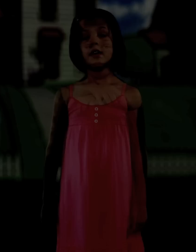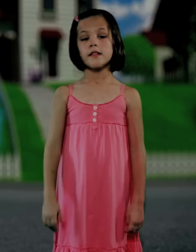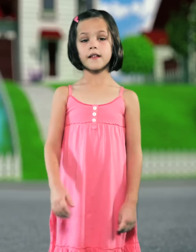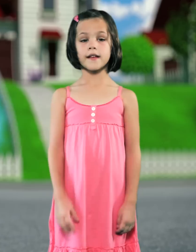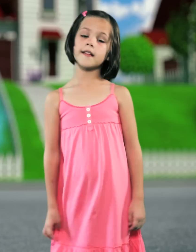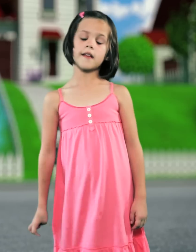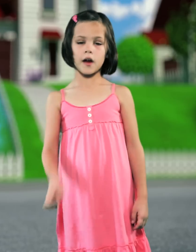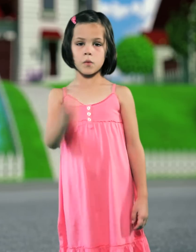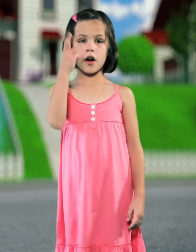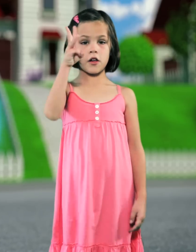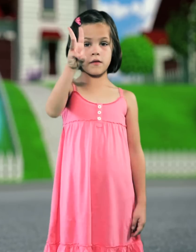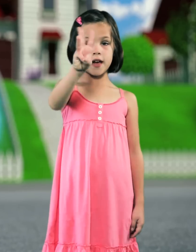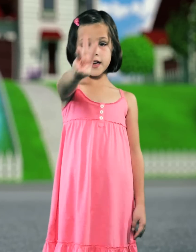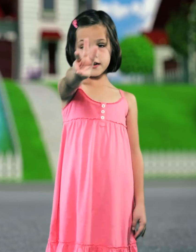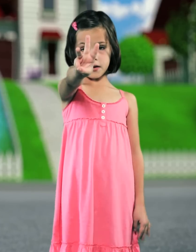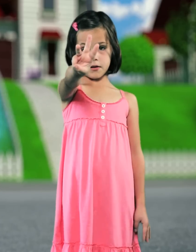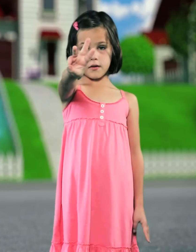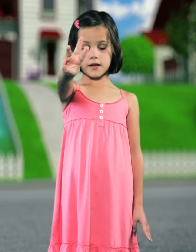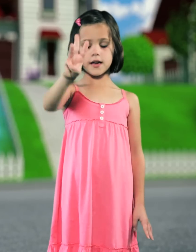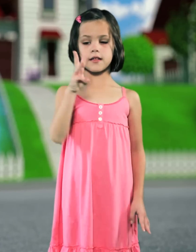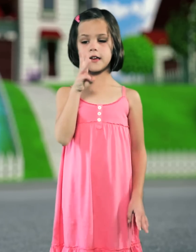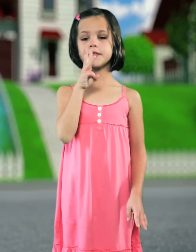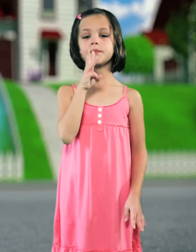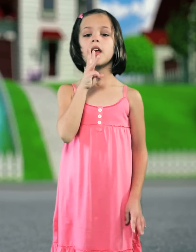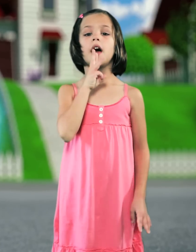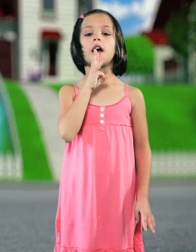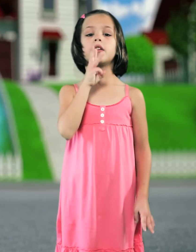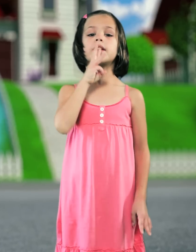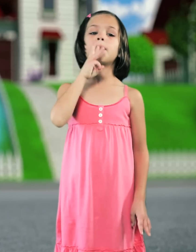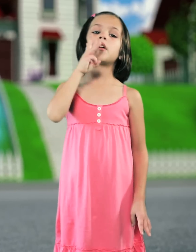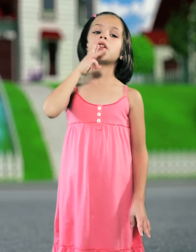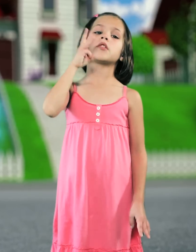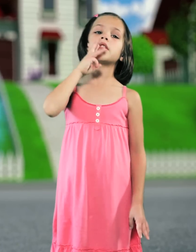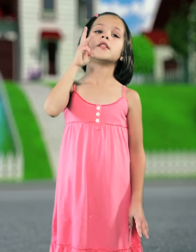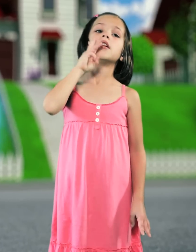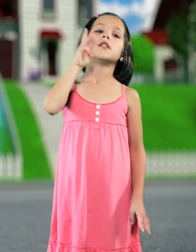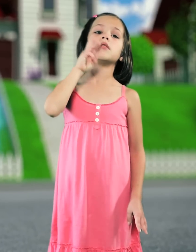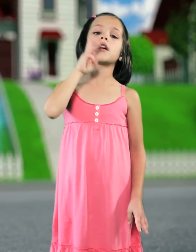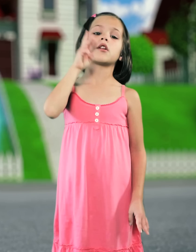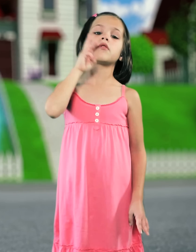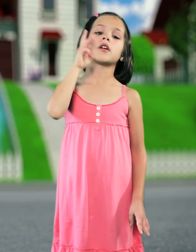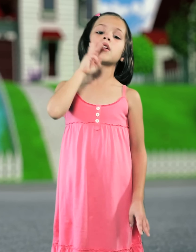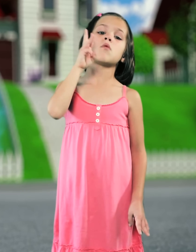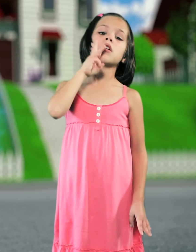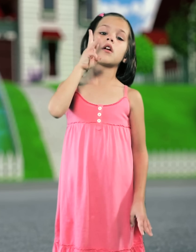This is the sign of Water. You take your W hand like this and you tap it on your tip like you're drinking water.